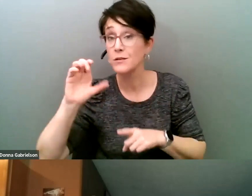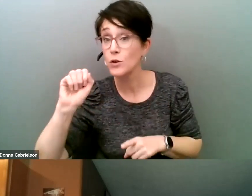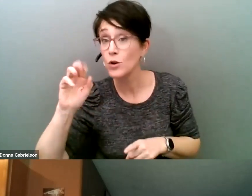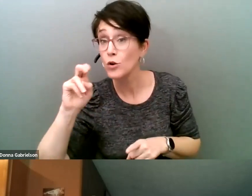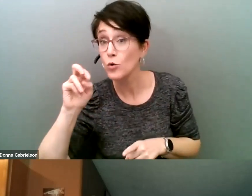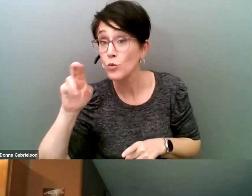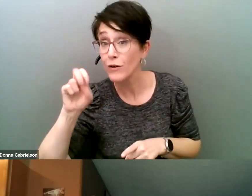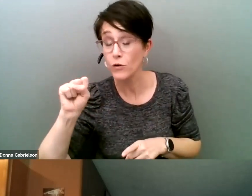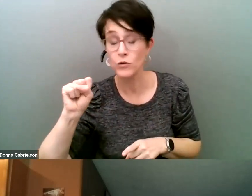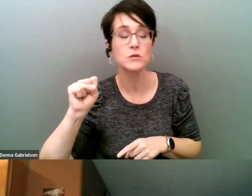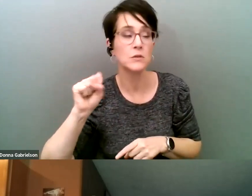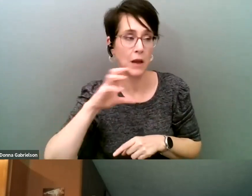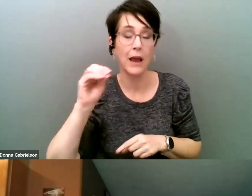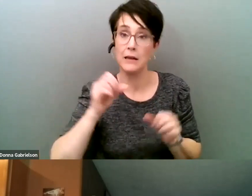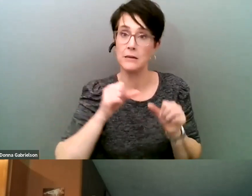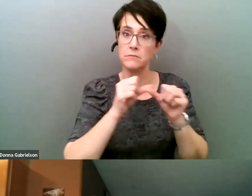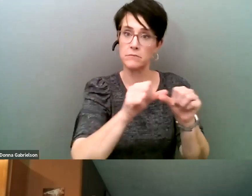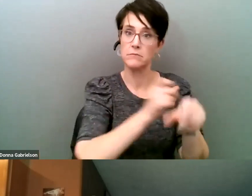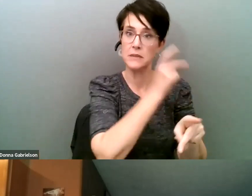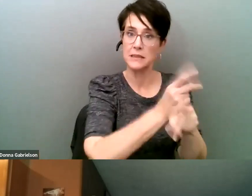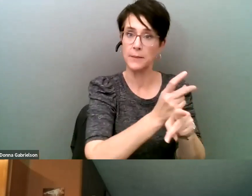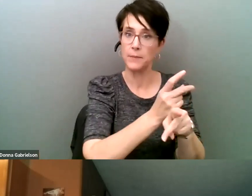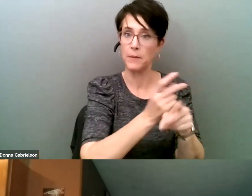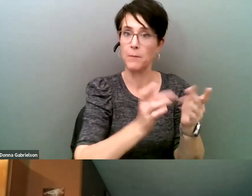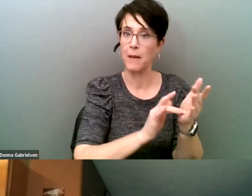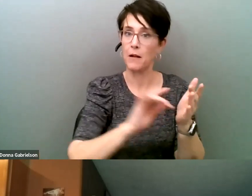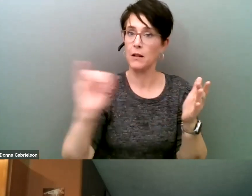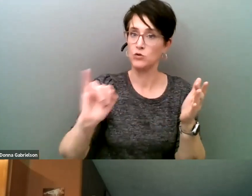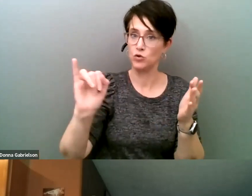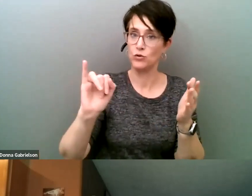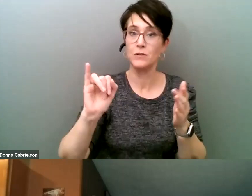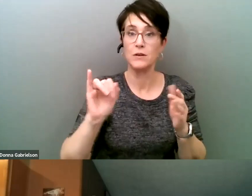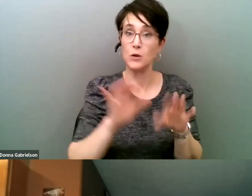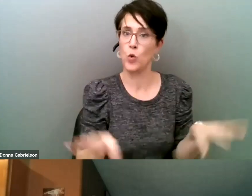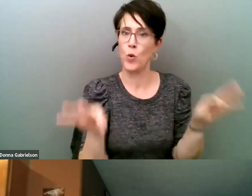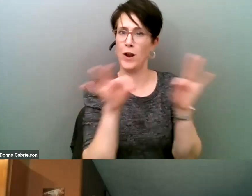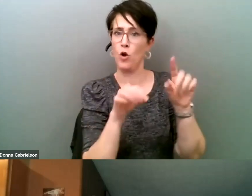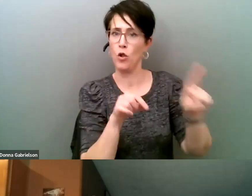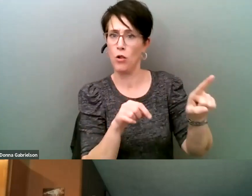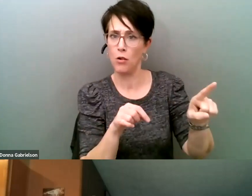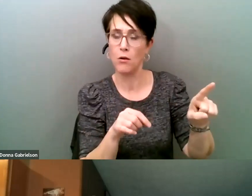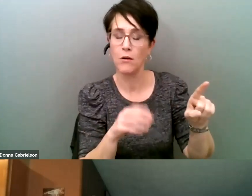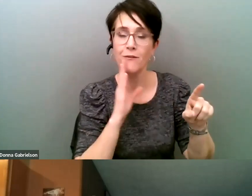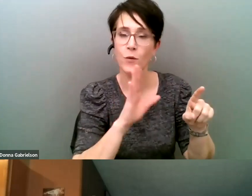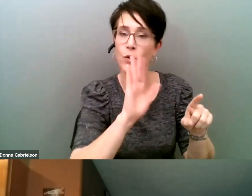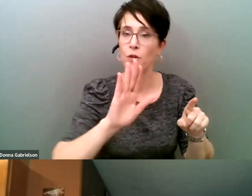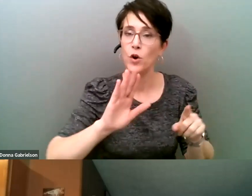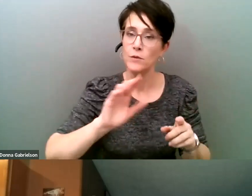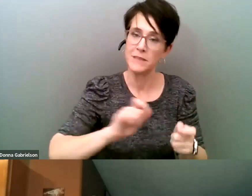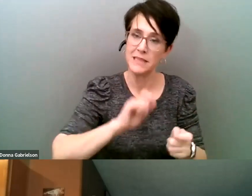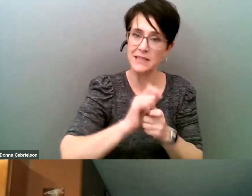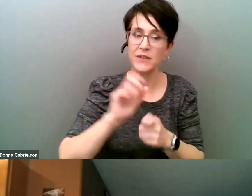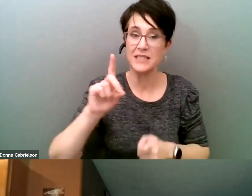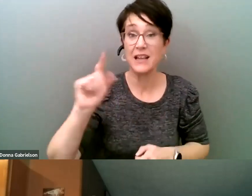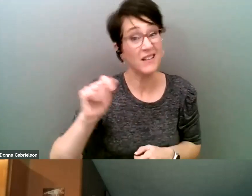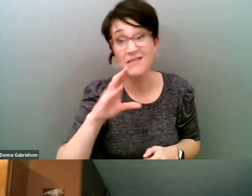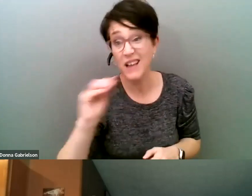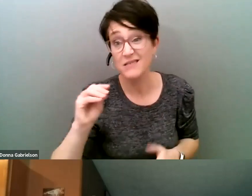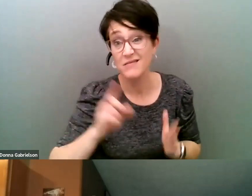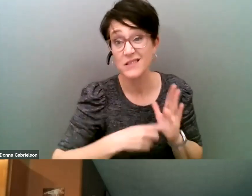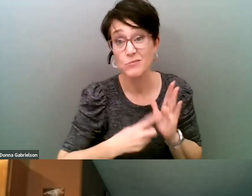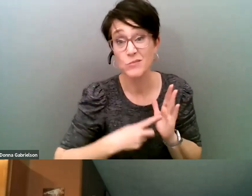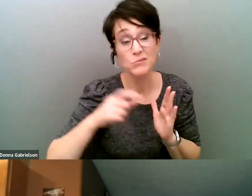forward, and still potentially be able to have access to that critical healthcare and sometimes